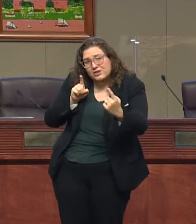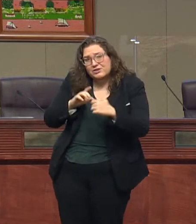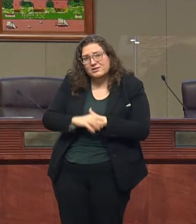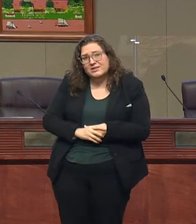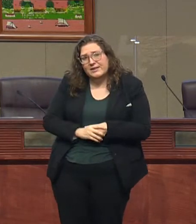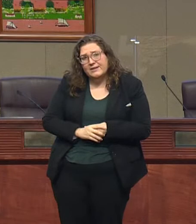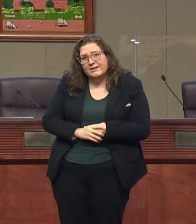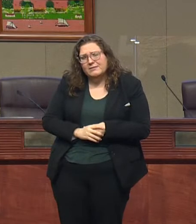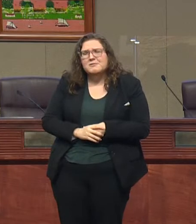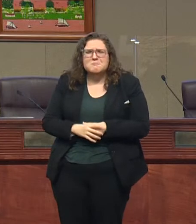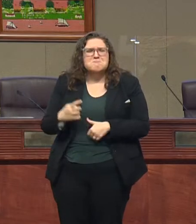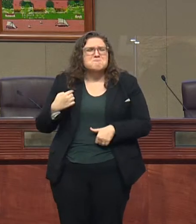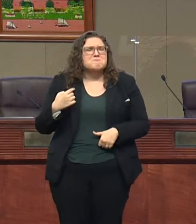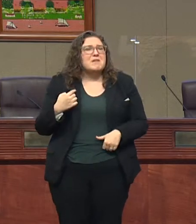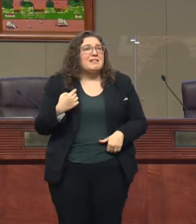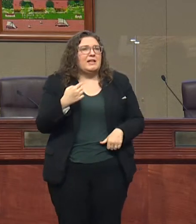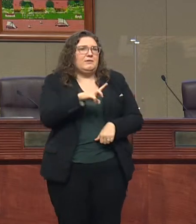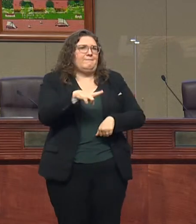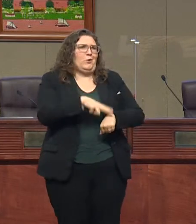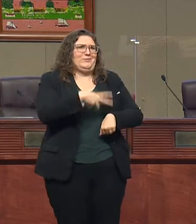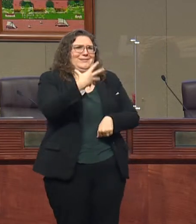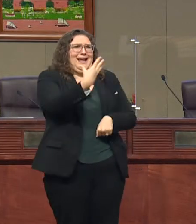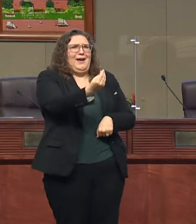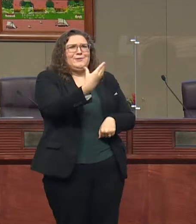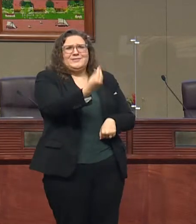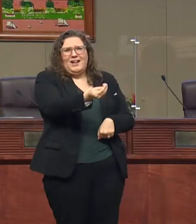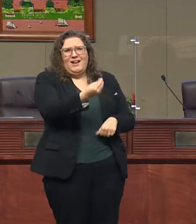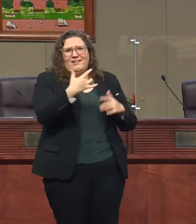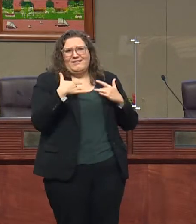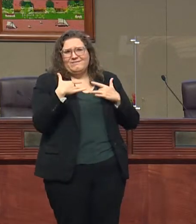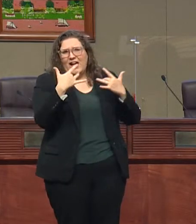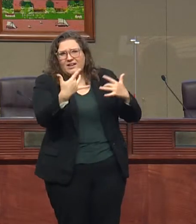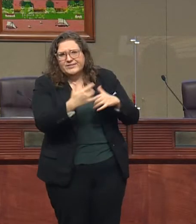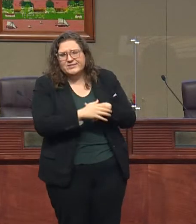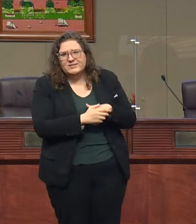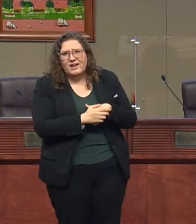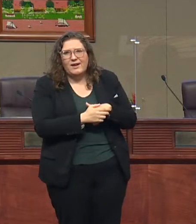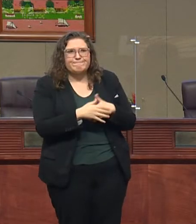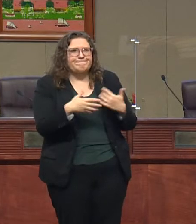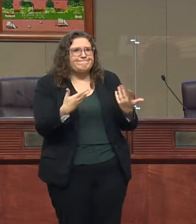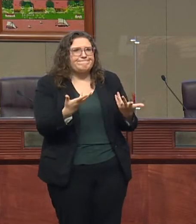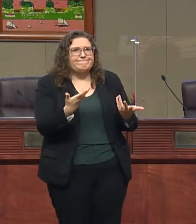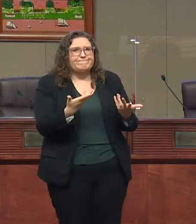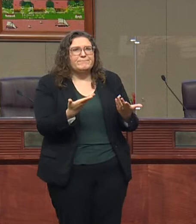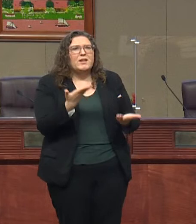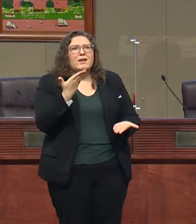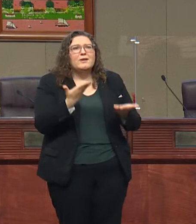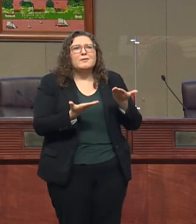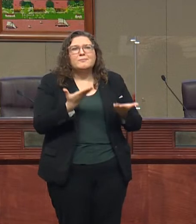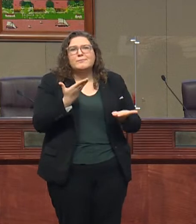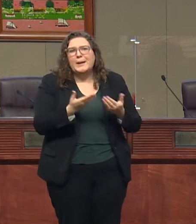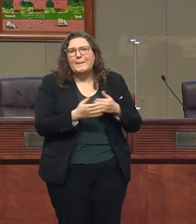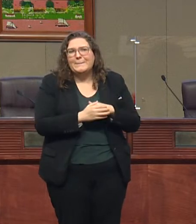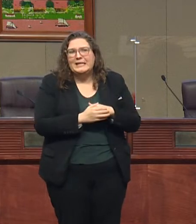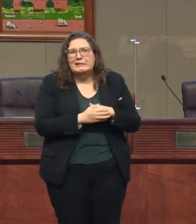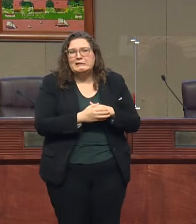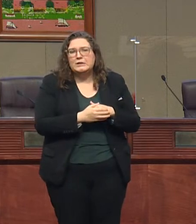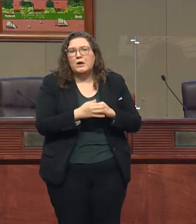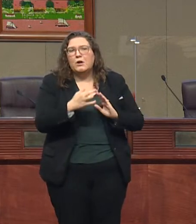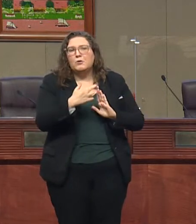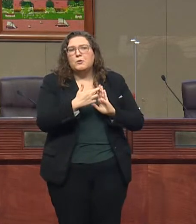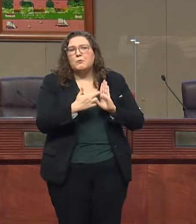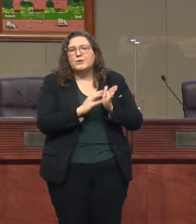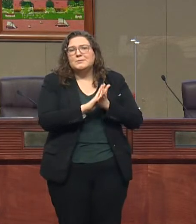there. And then with outside types of activities, I believe that we can reduce some of